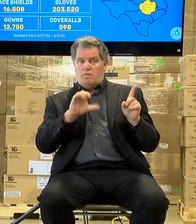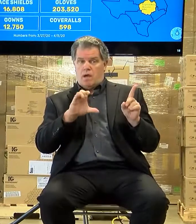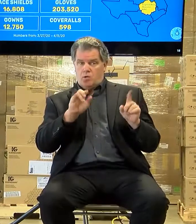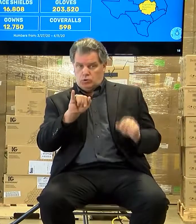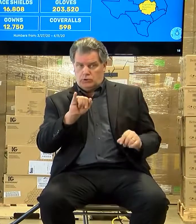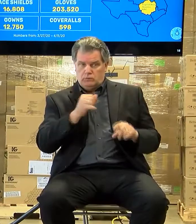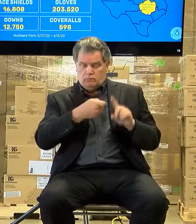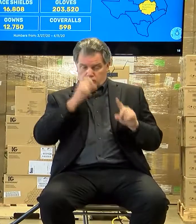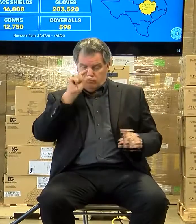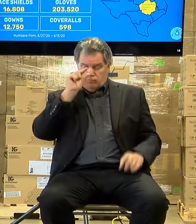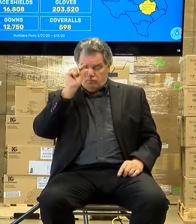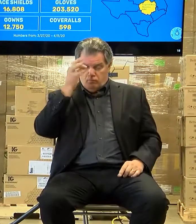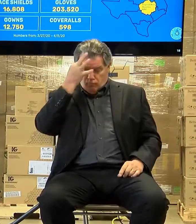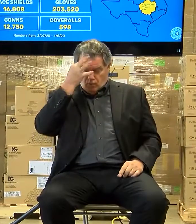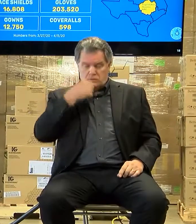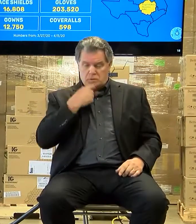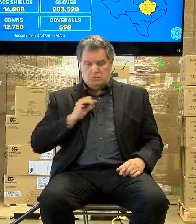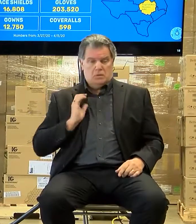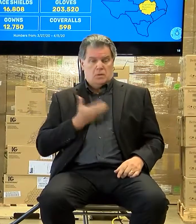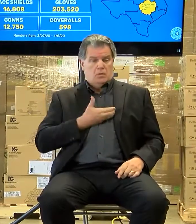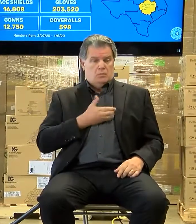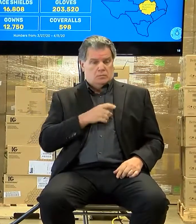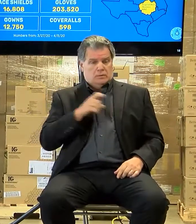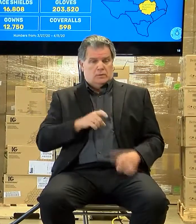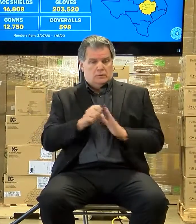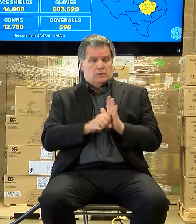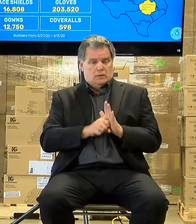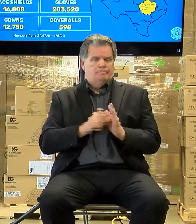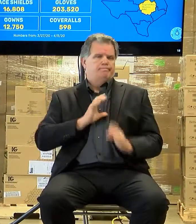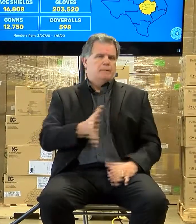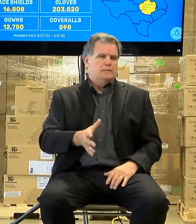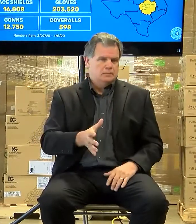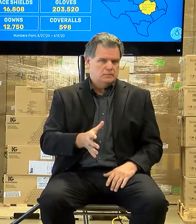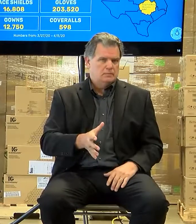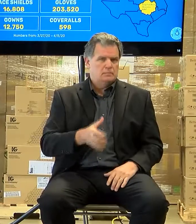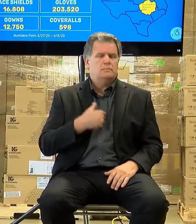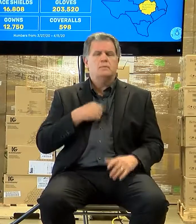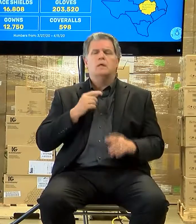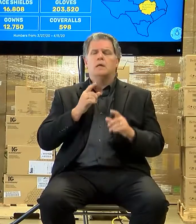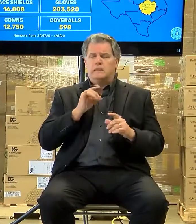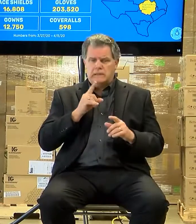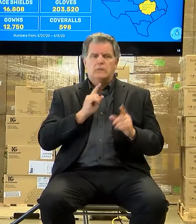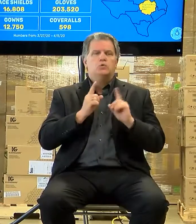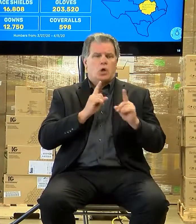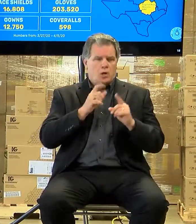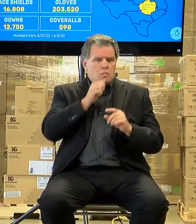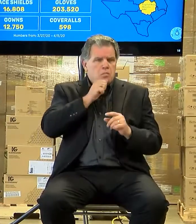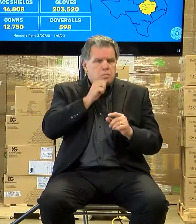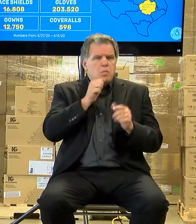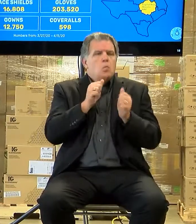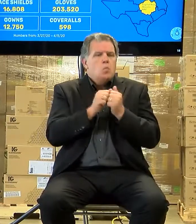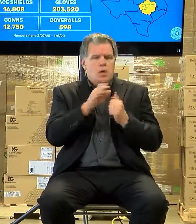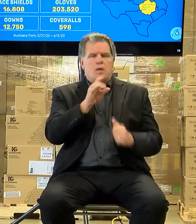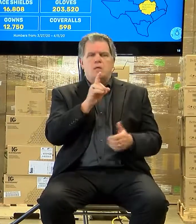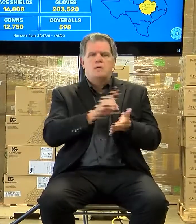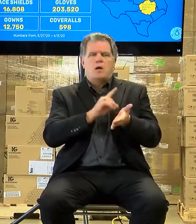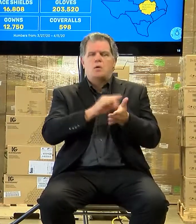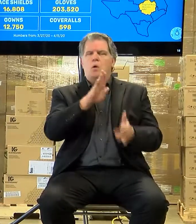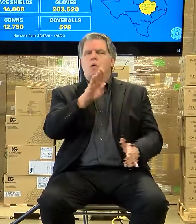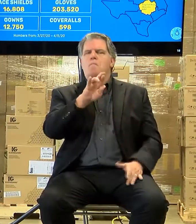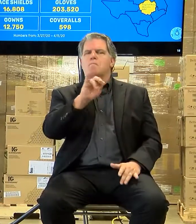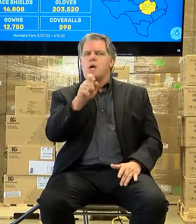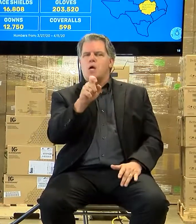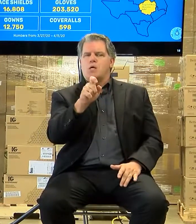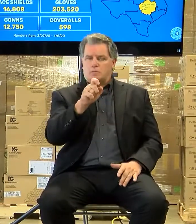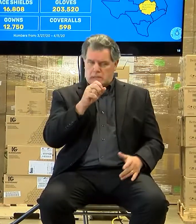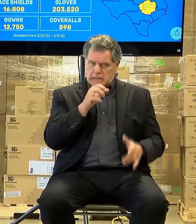Texas has is fine, and so you will know before that, I talked separately, privately with Dr. Burks, who also provided